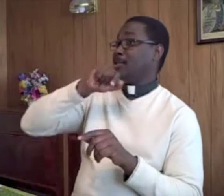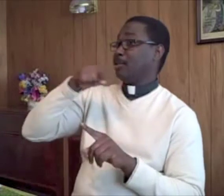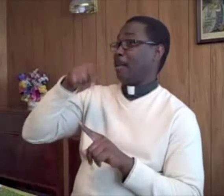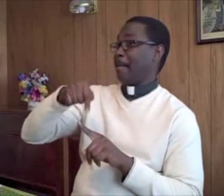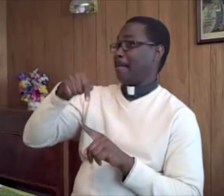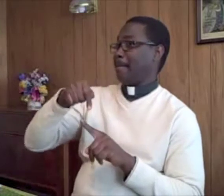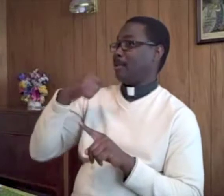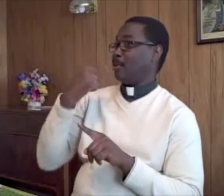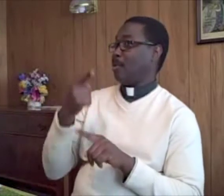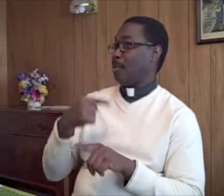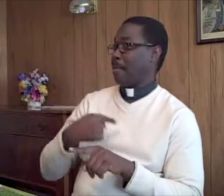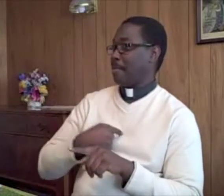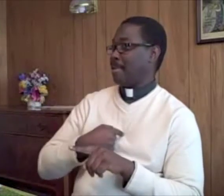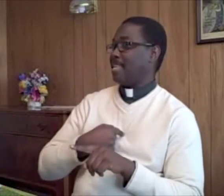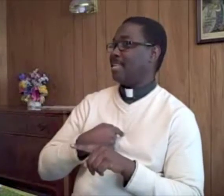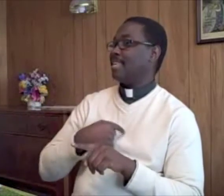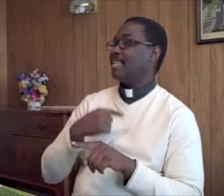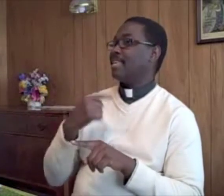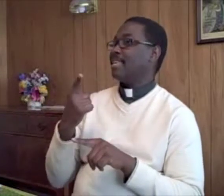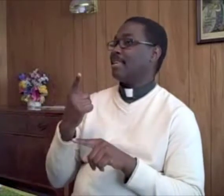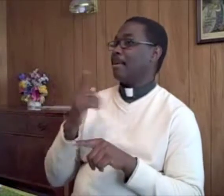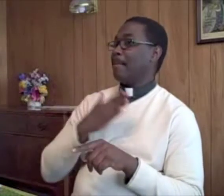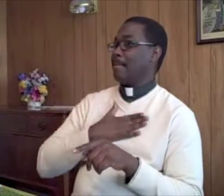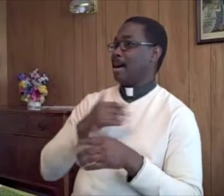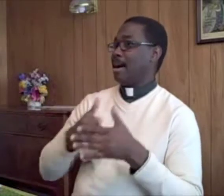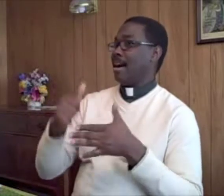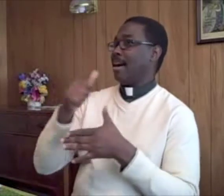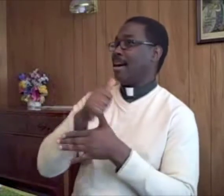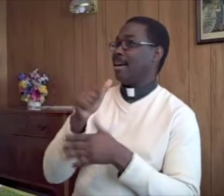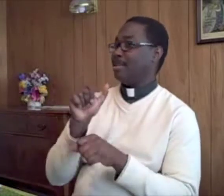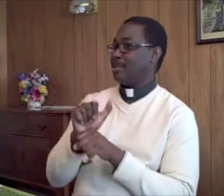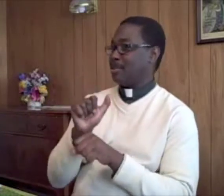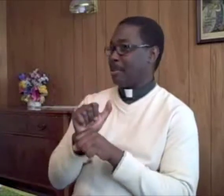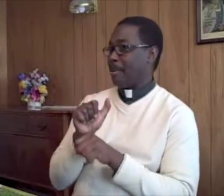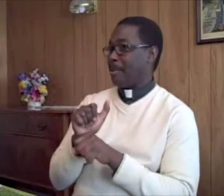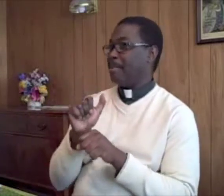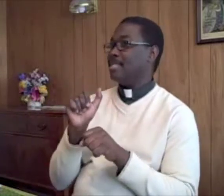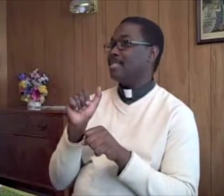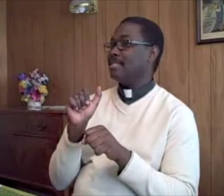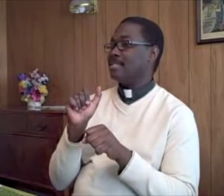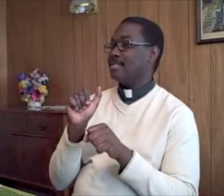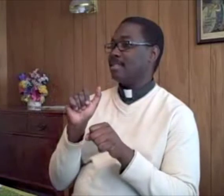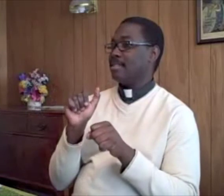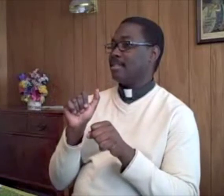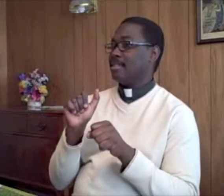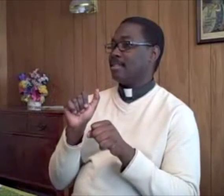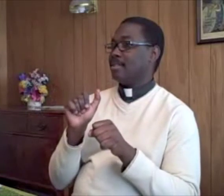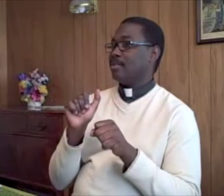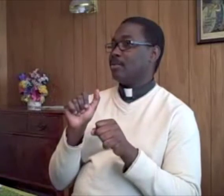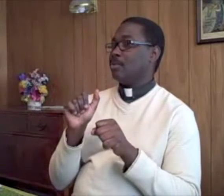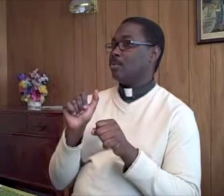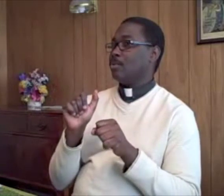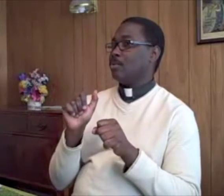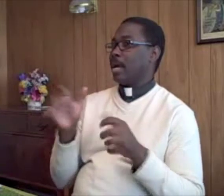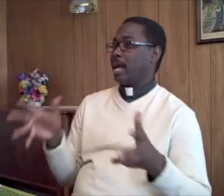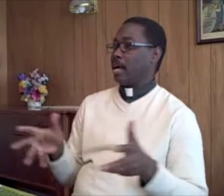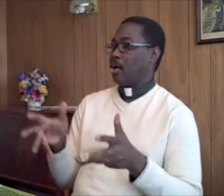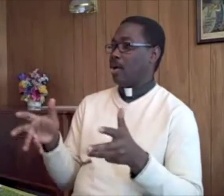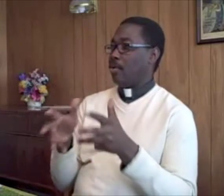that, my top priority is working with the deaf and also to encourage people to come back